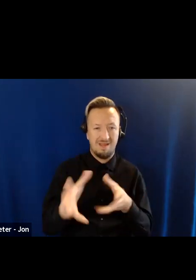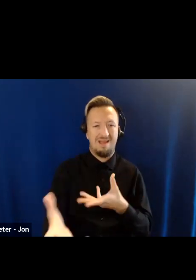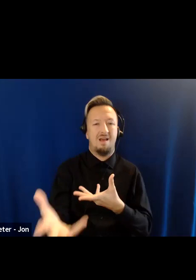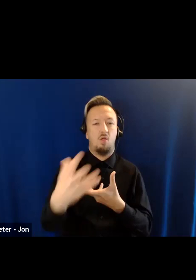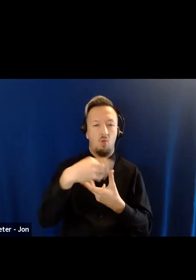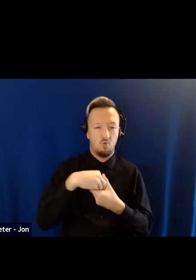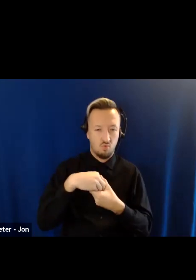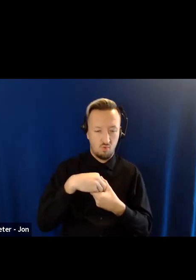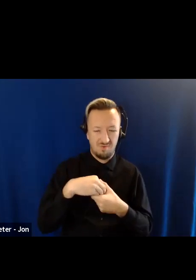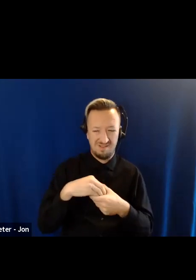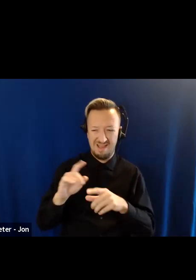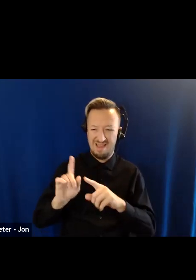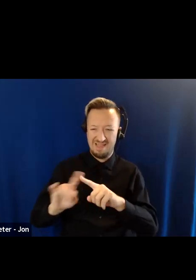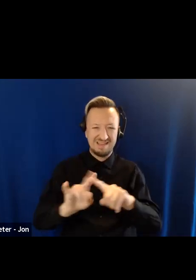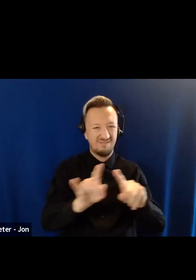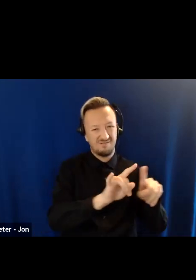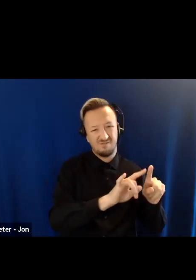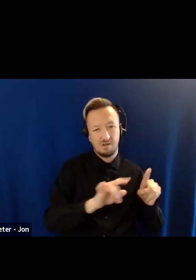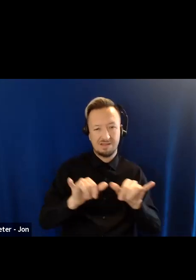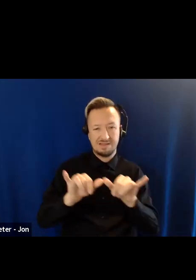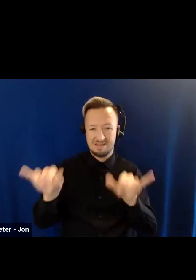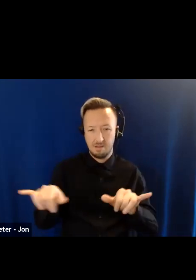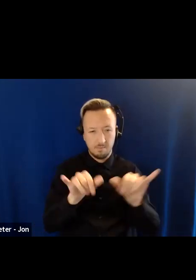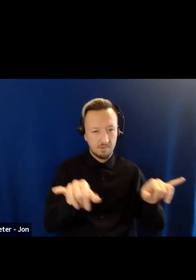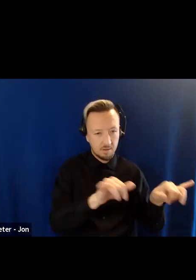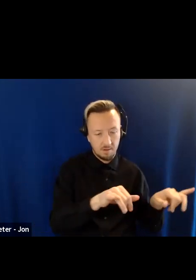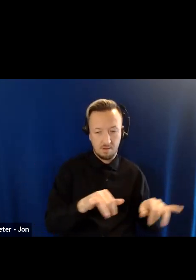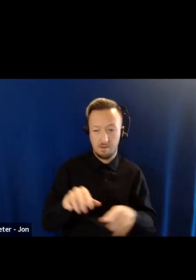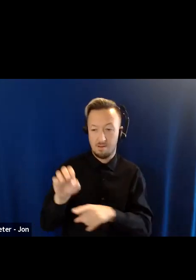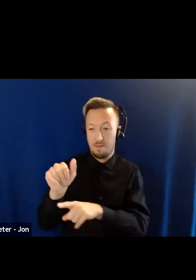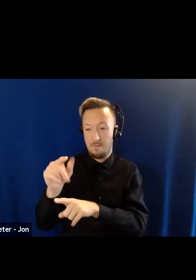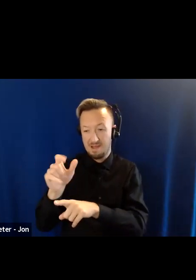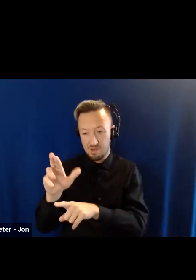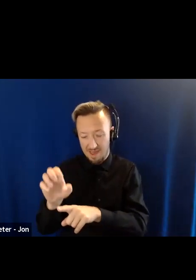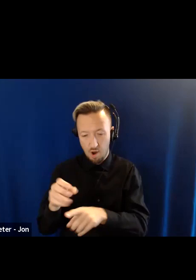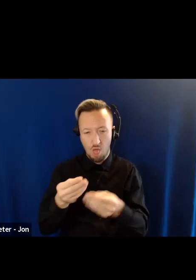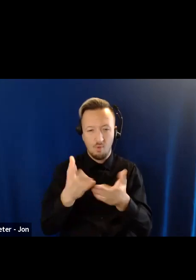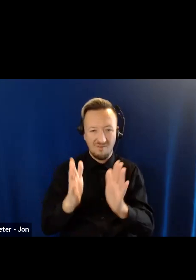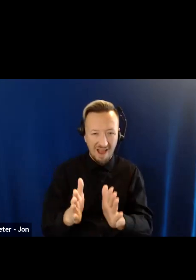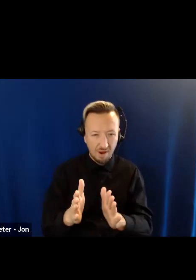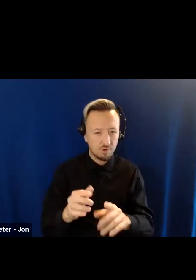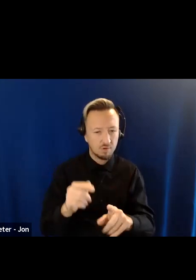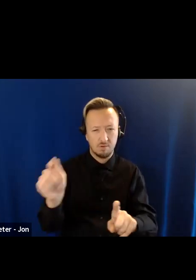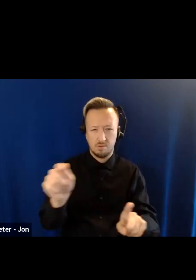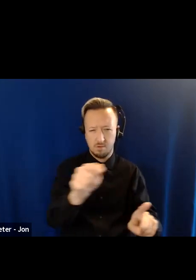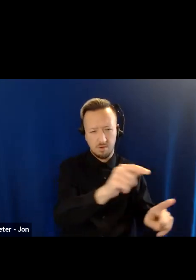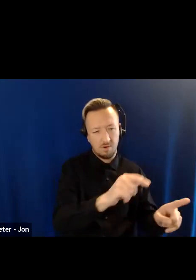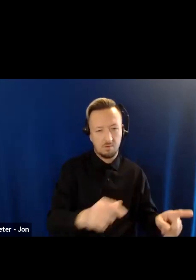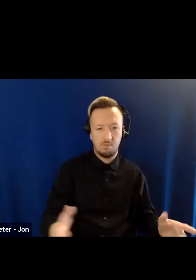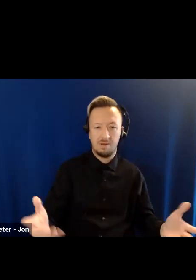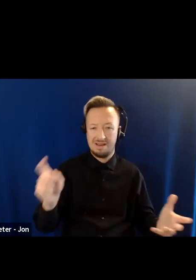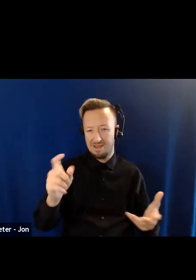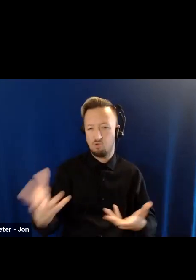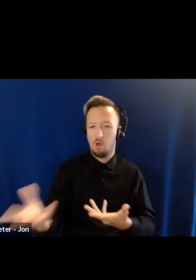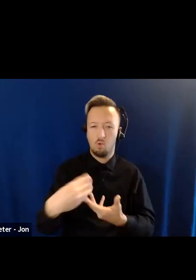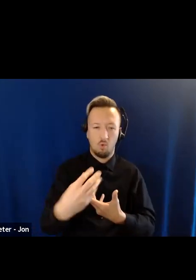of these different systems, like I said, including the managed care organizations and these providers that are included in